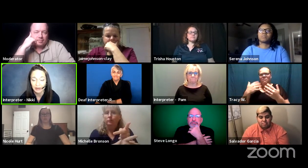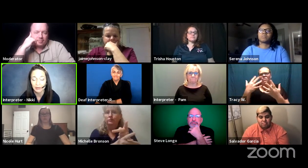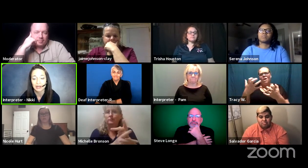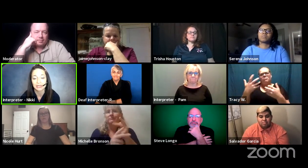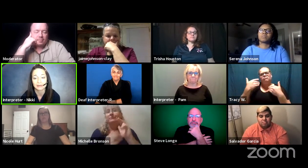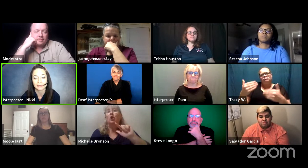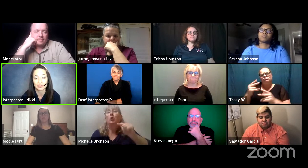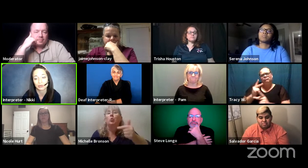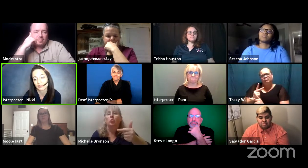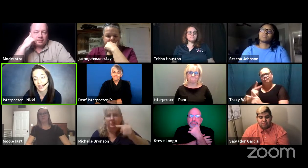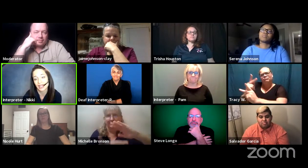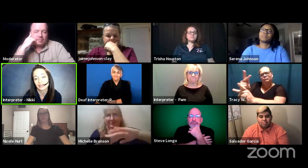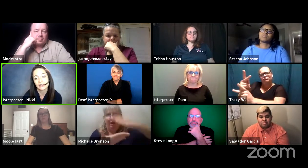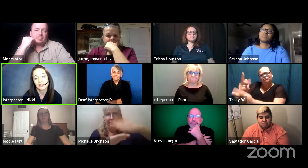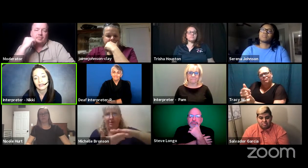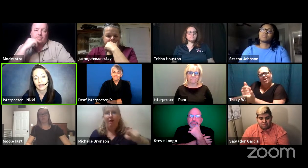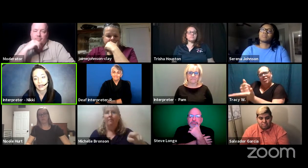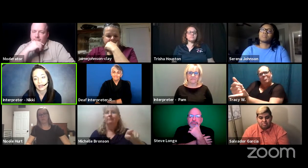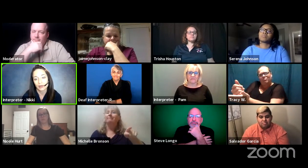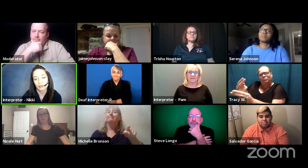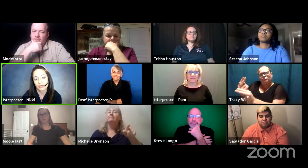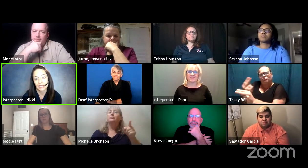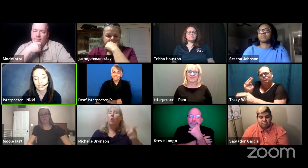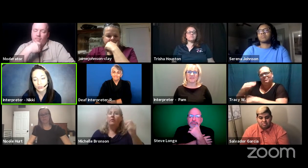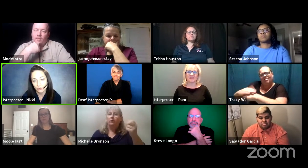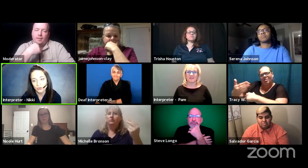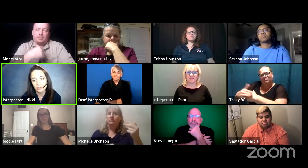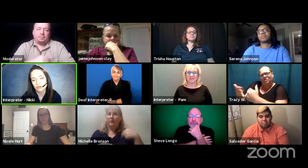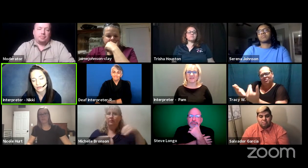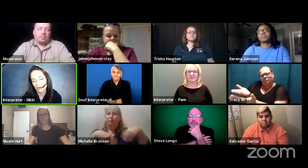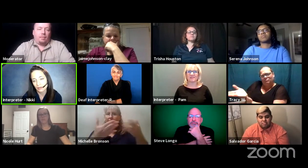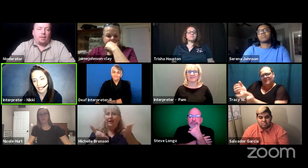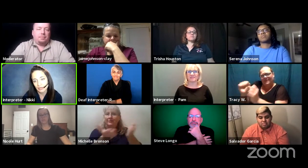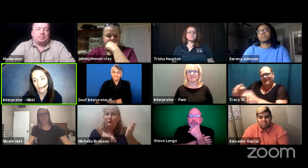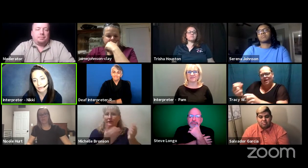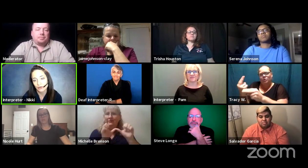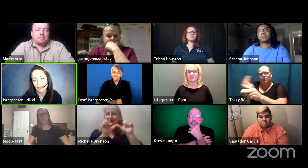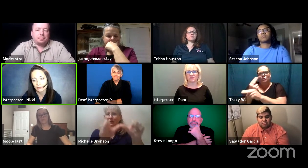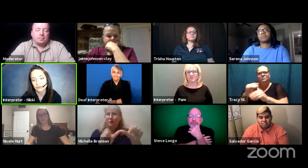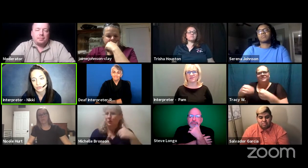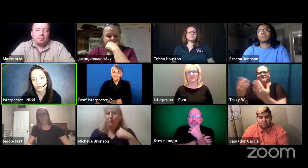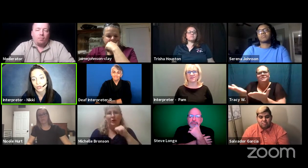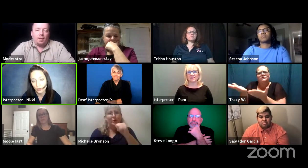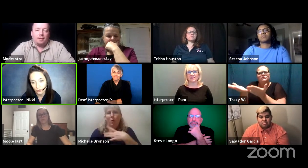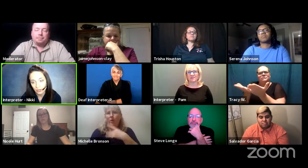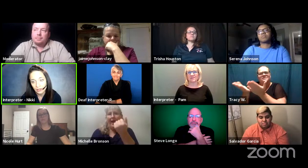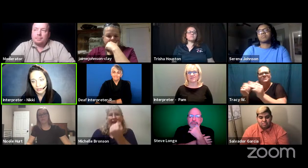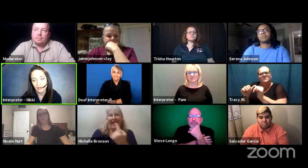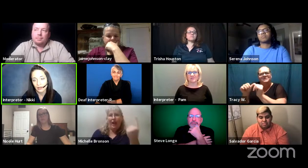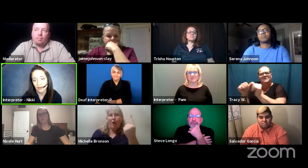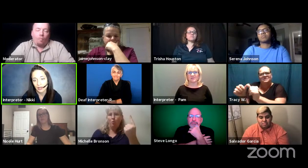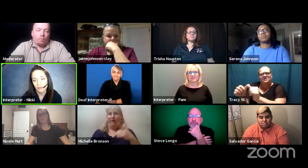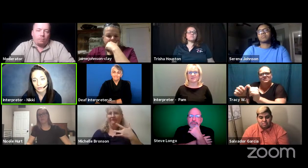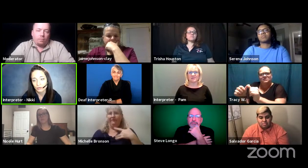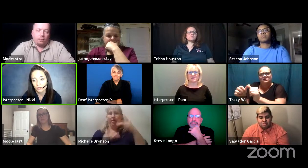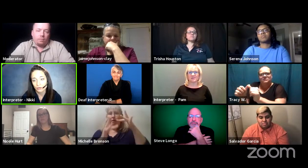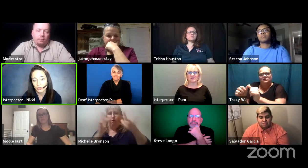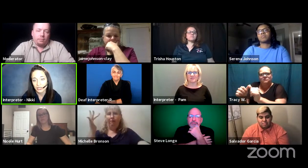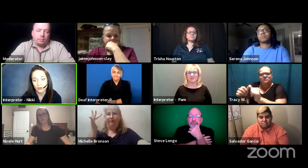want to be able to provide a used laptop for them to loan. We don't